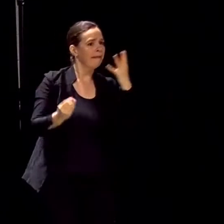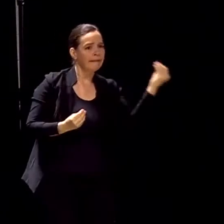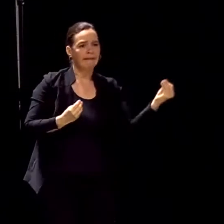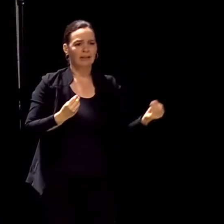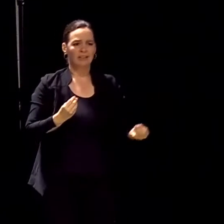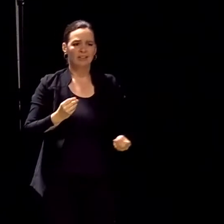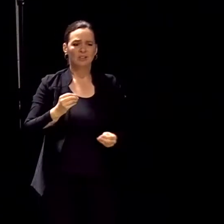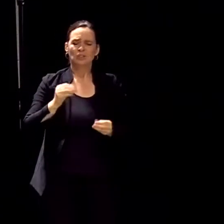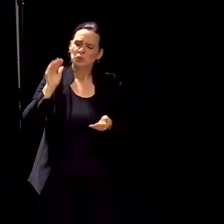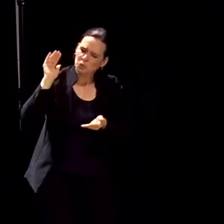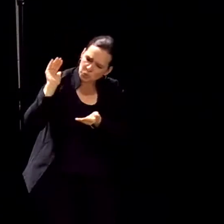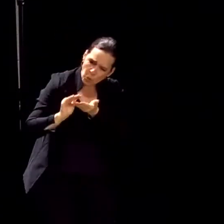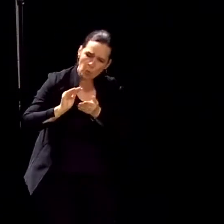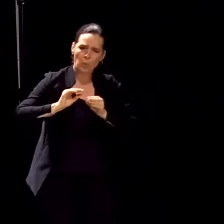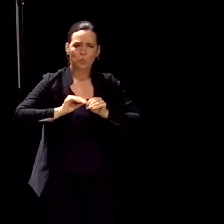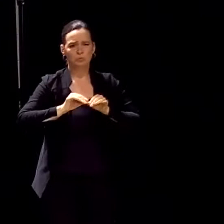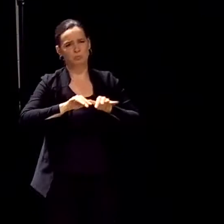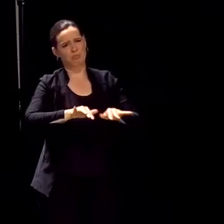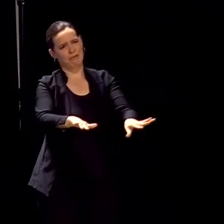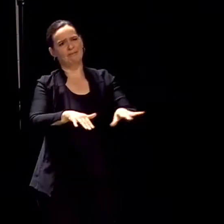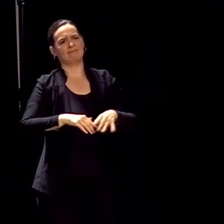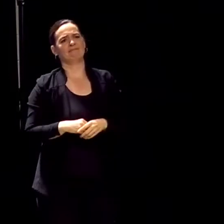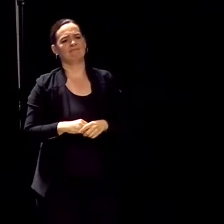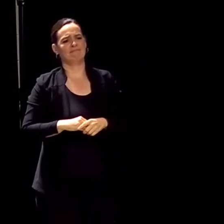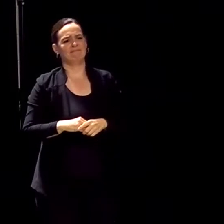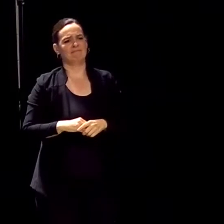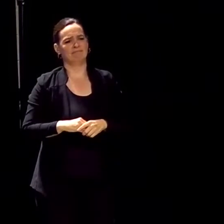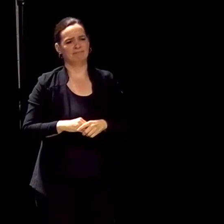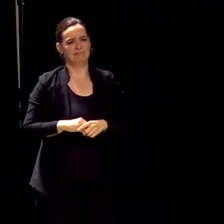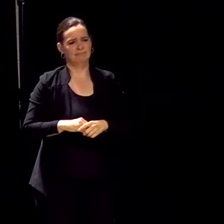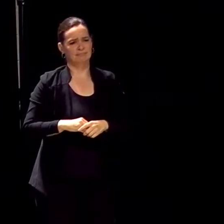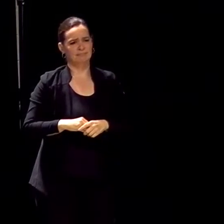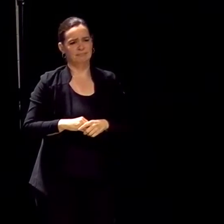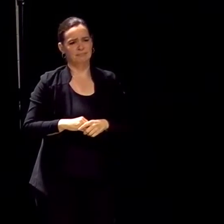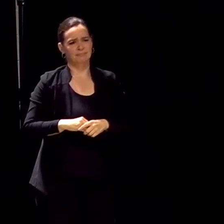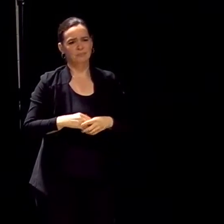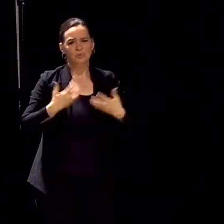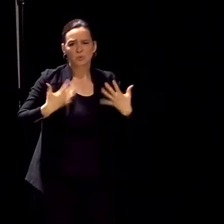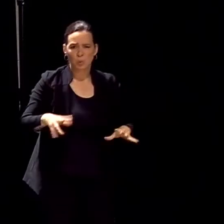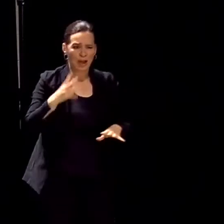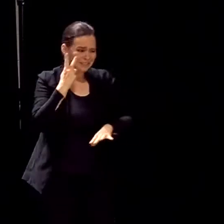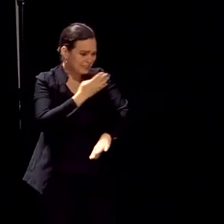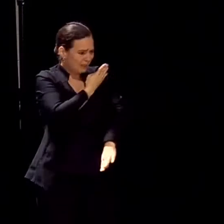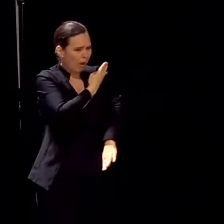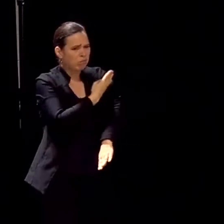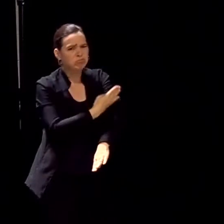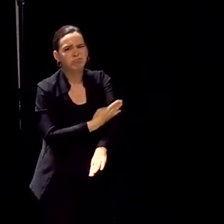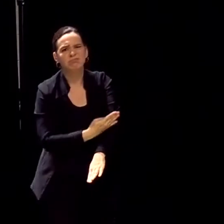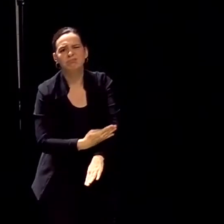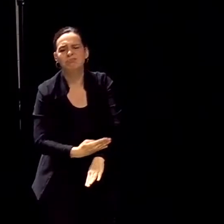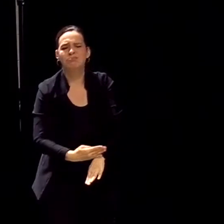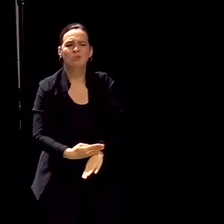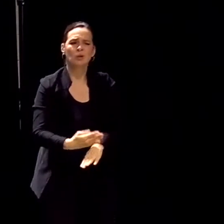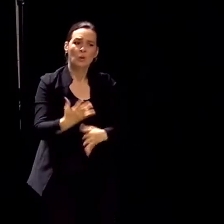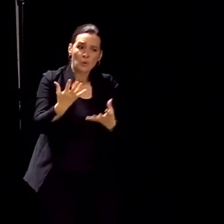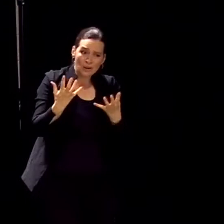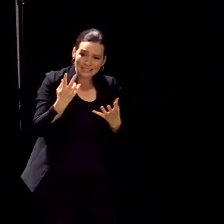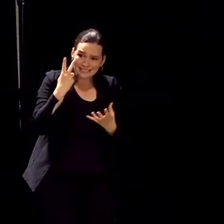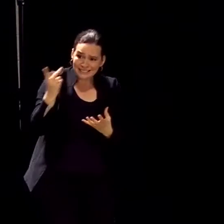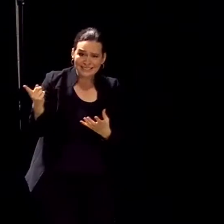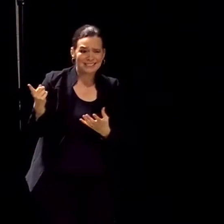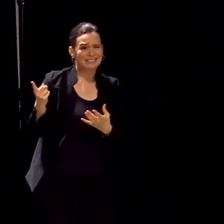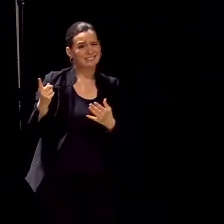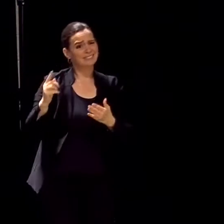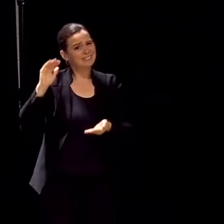hopefully we don't move further into a yellow zone. There are communities on this map that are very close to being in a yellow